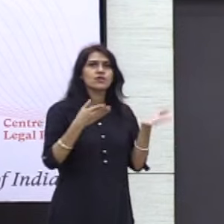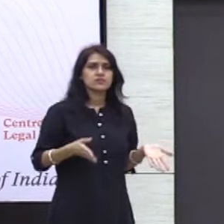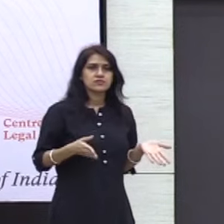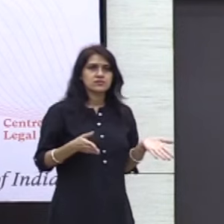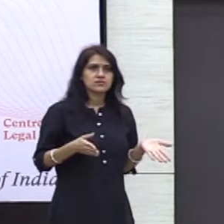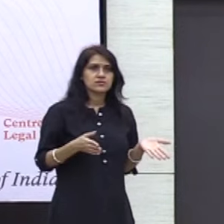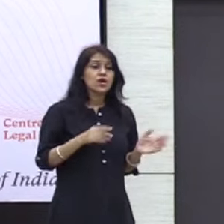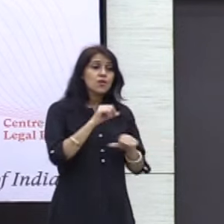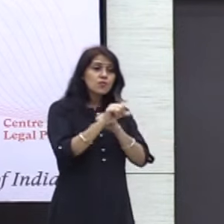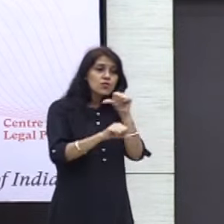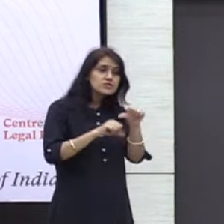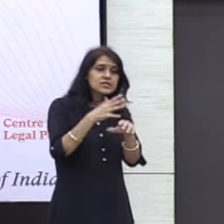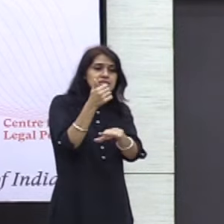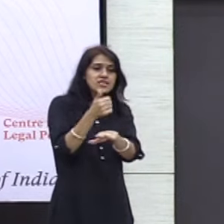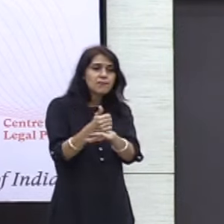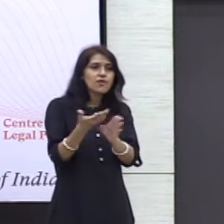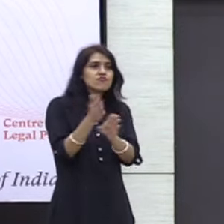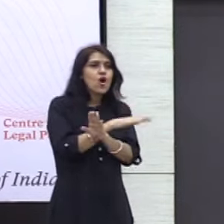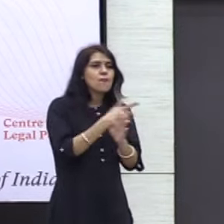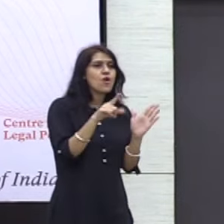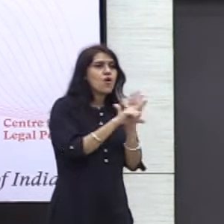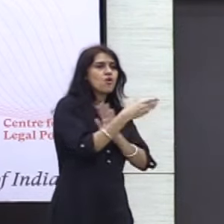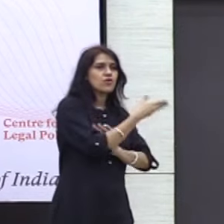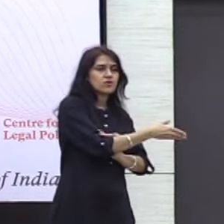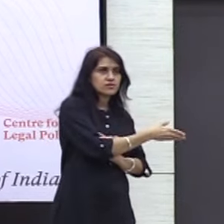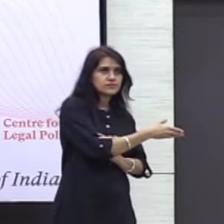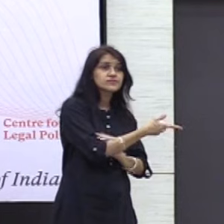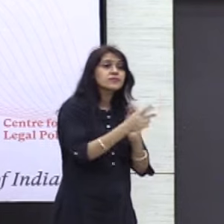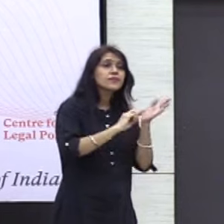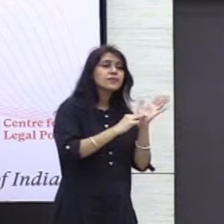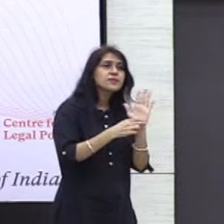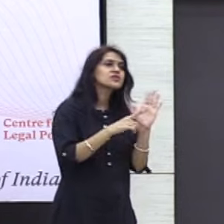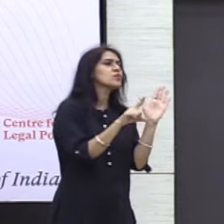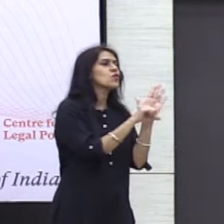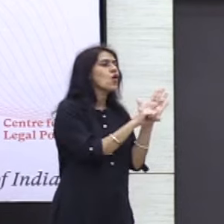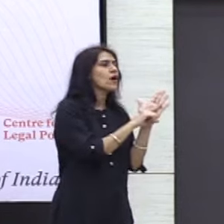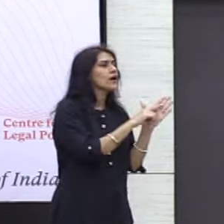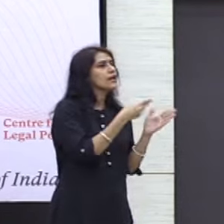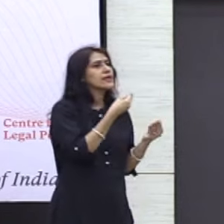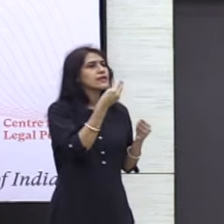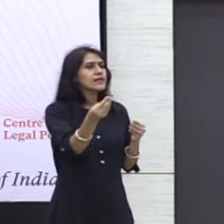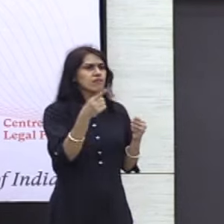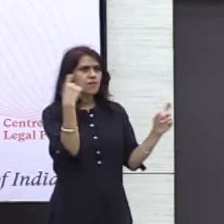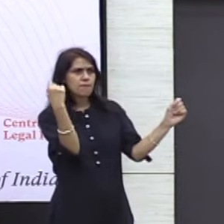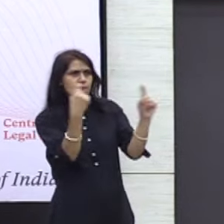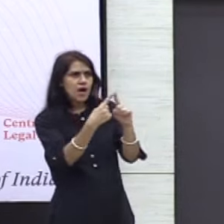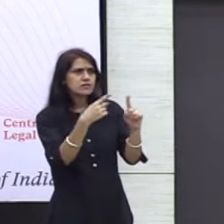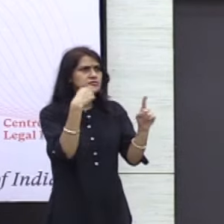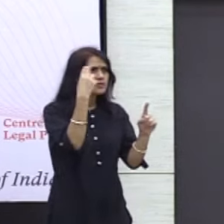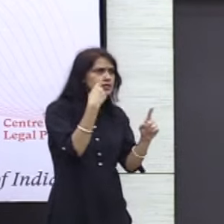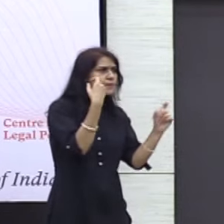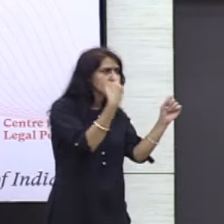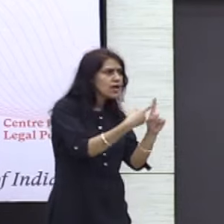Procedure established by law means that the law will be reasonable and the